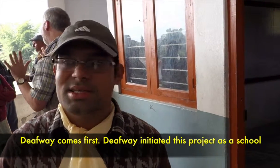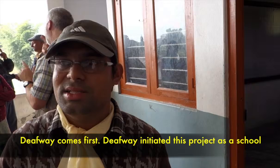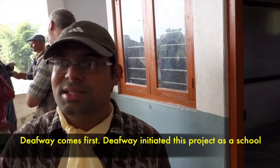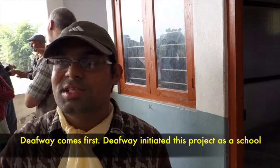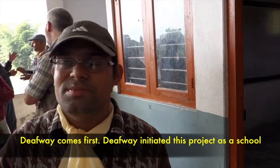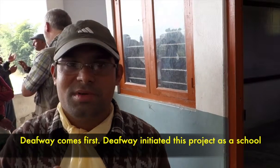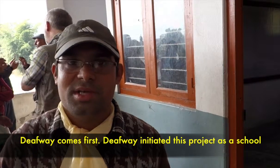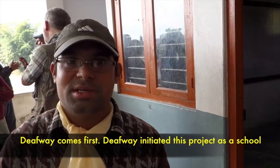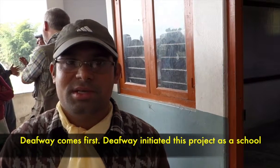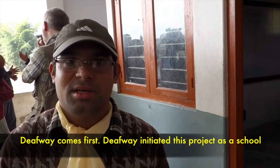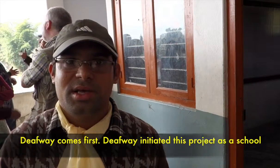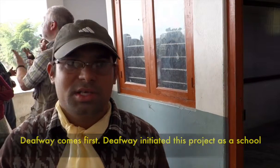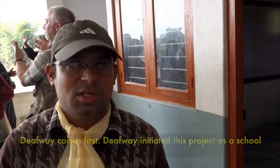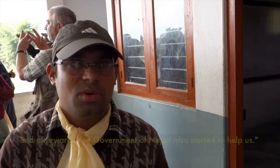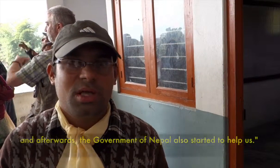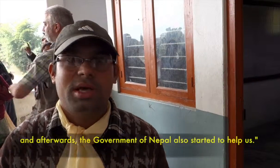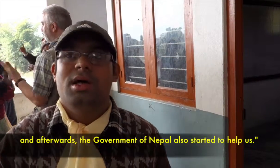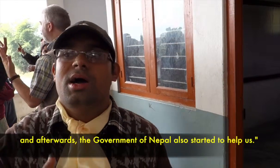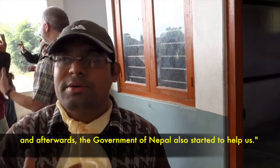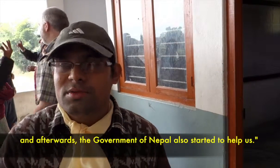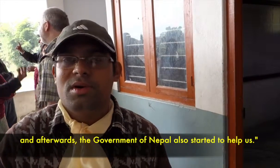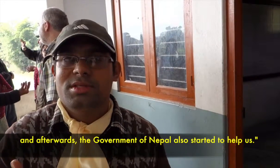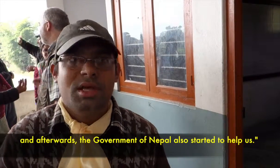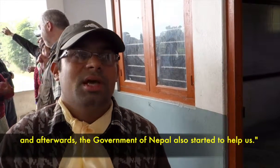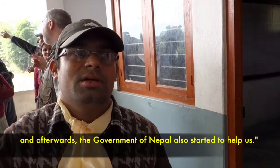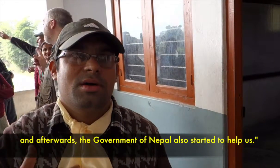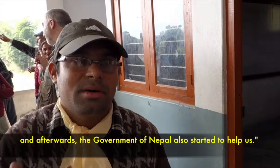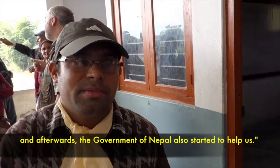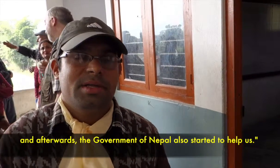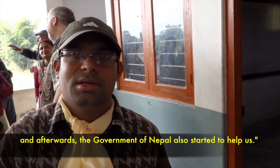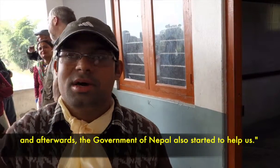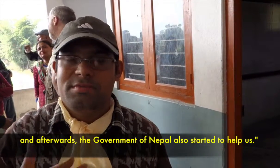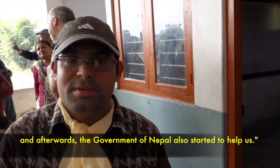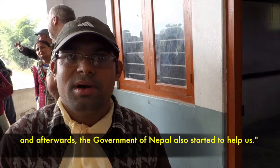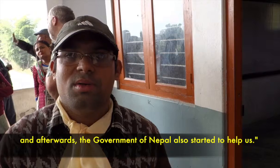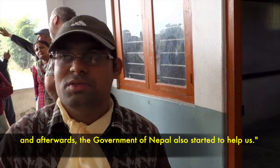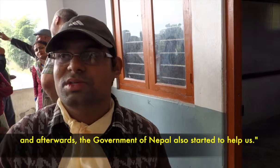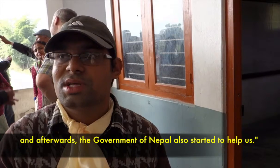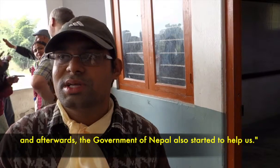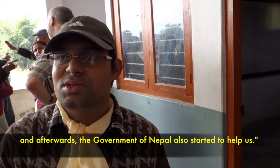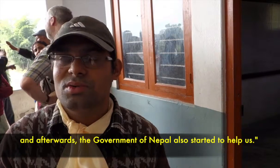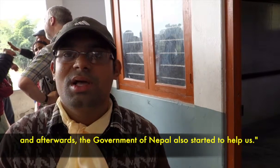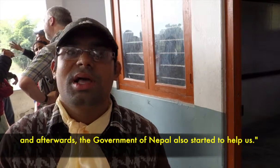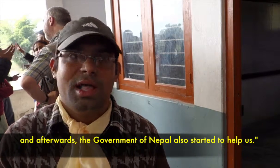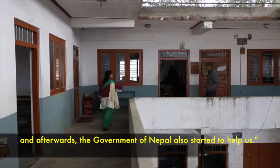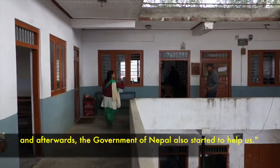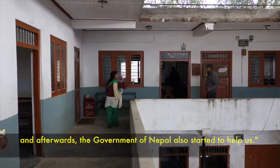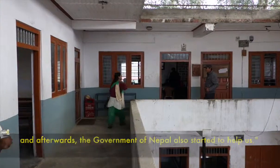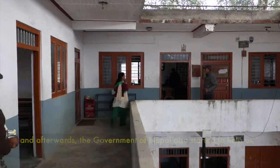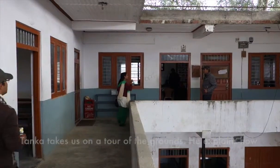this project as a school. And afterwards, the government of Nepal also started to help us.